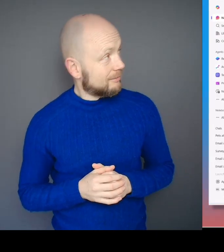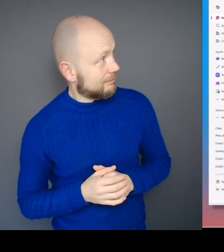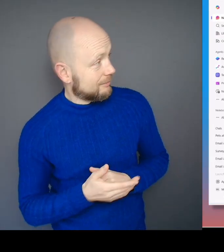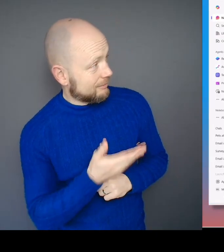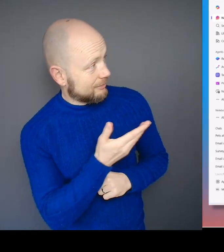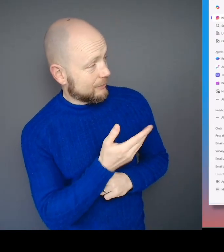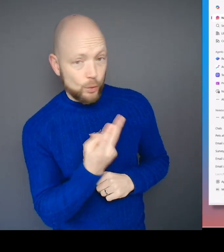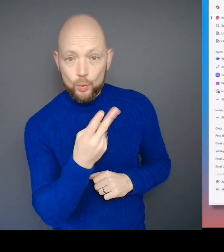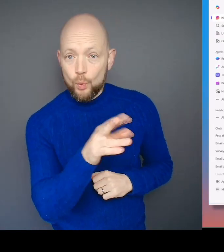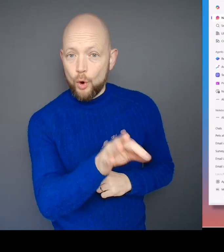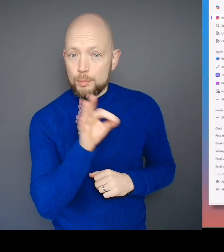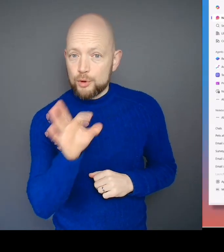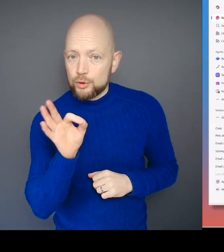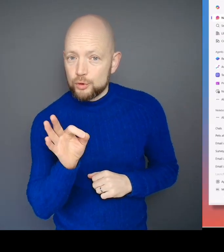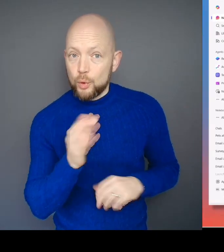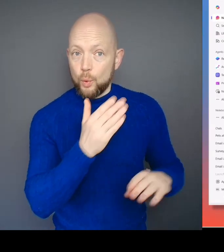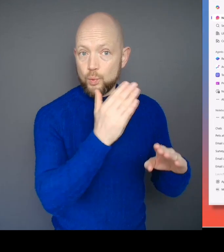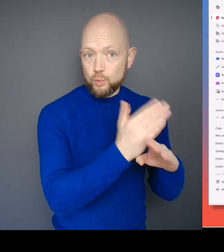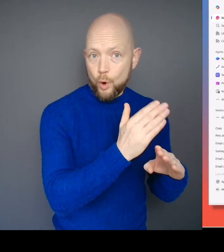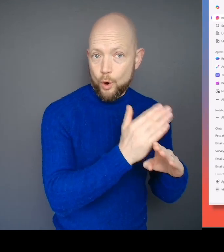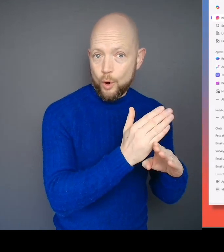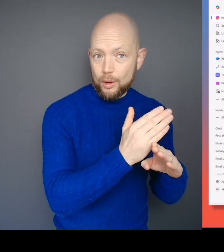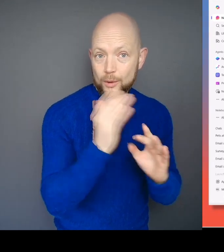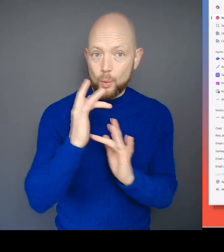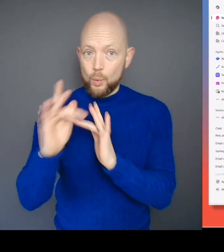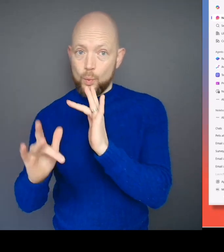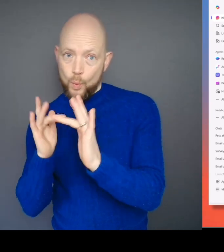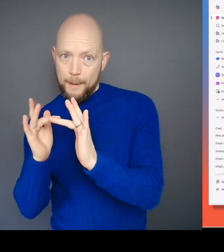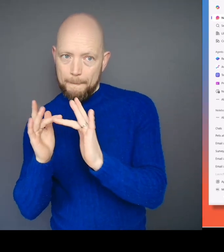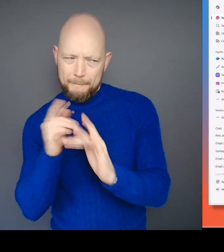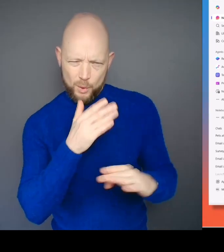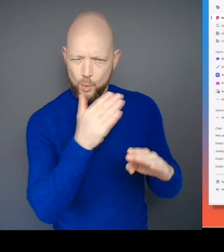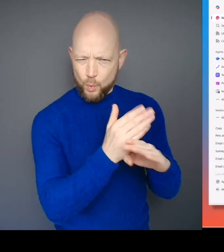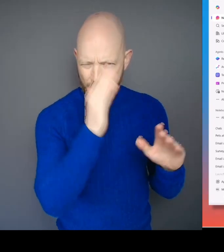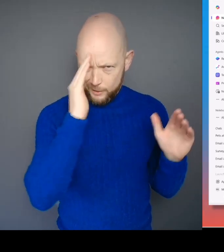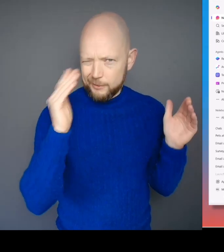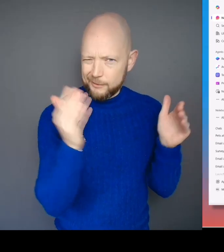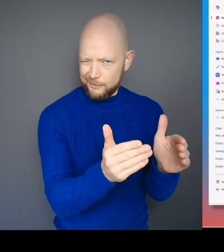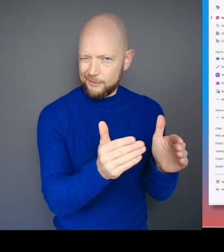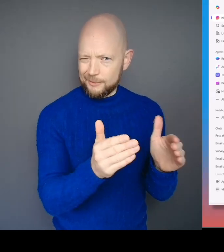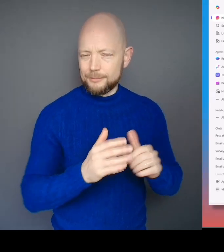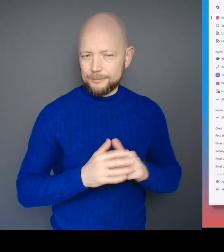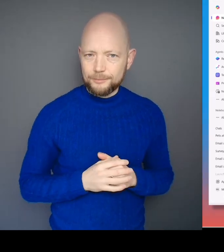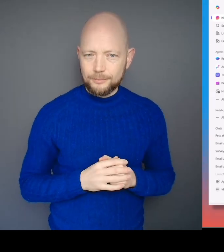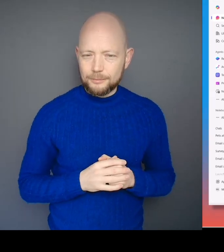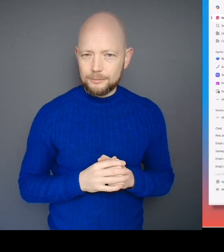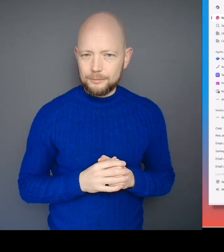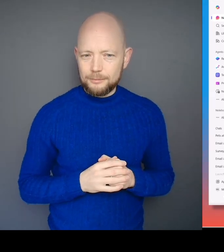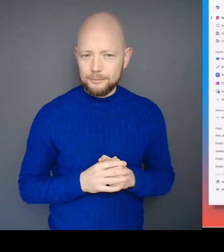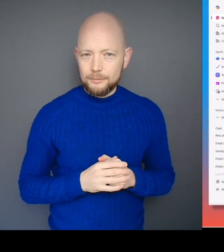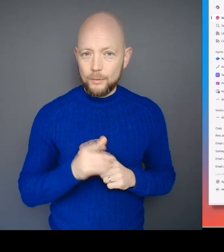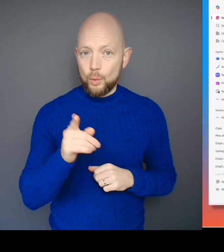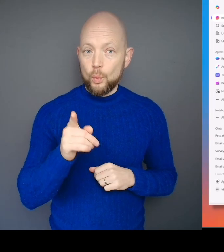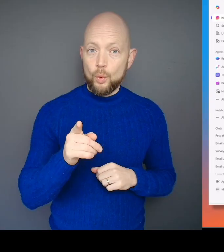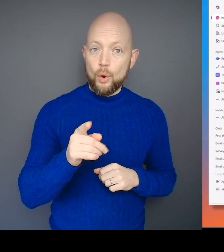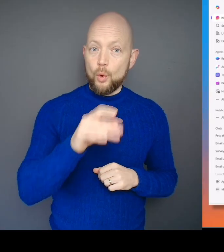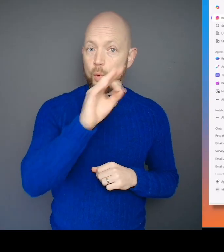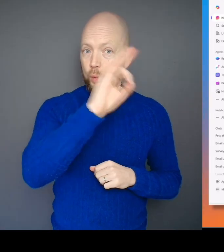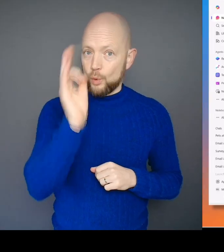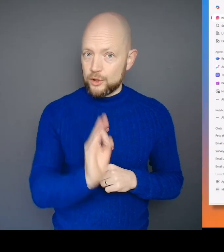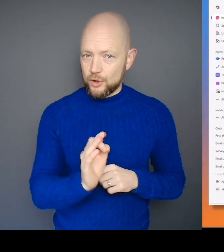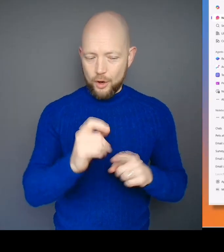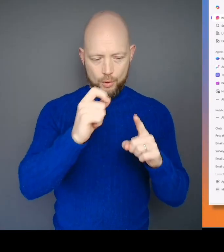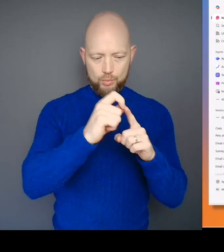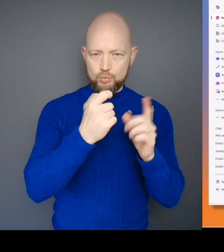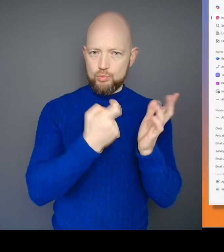work and web tab at the top here, we're going to start in work because that's where the value is. So that means when I come here and put a prompt in